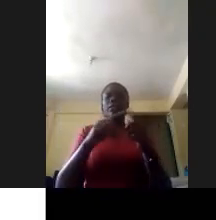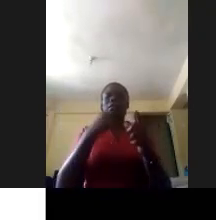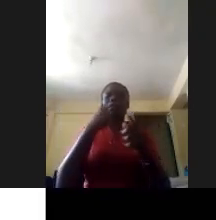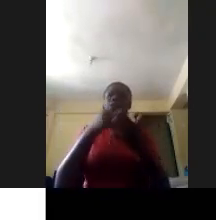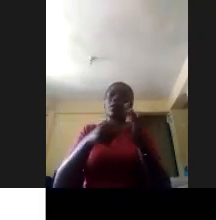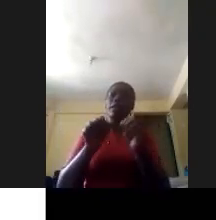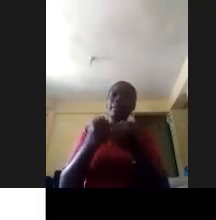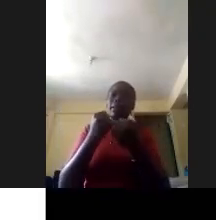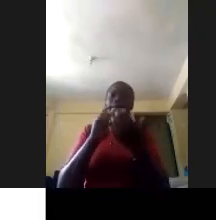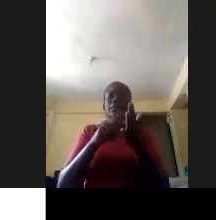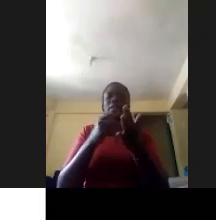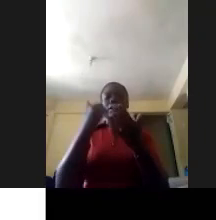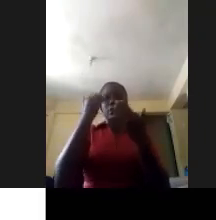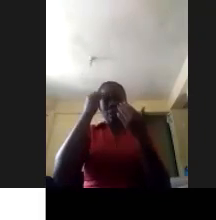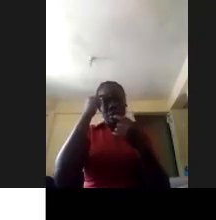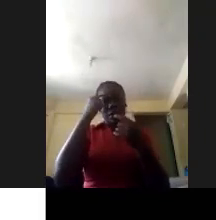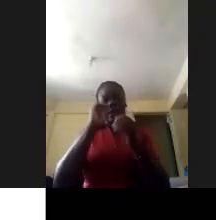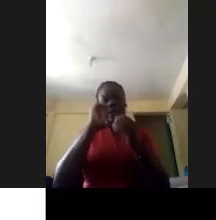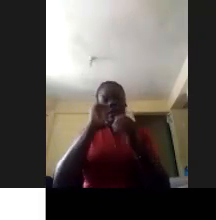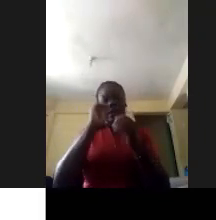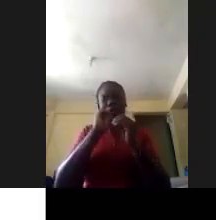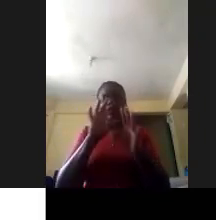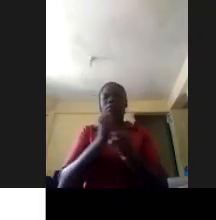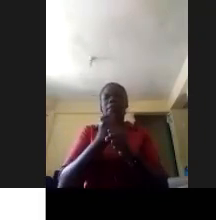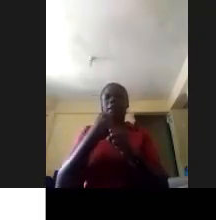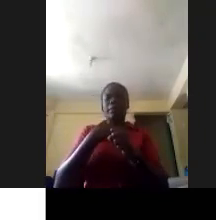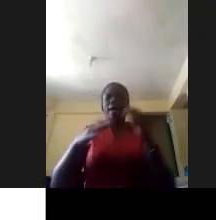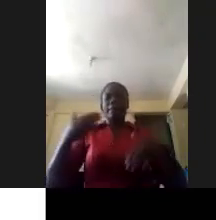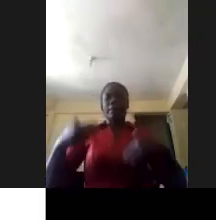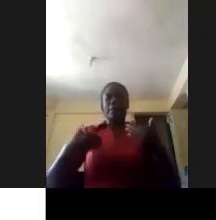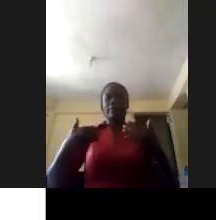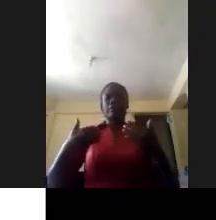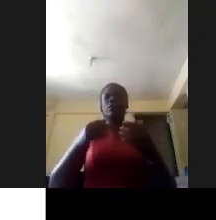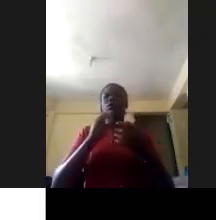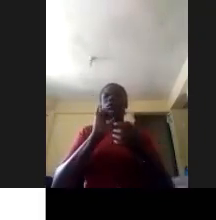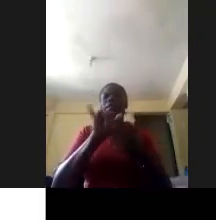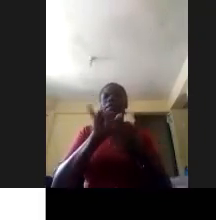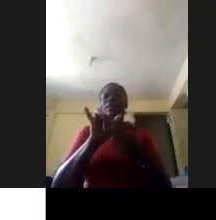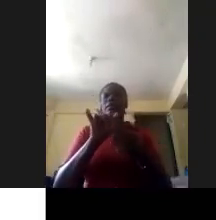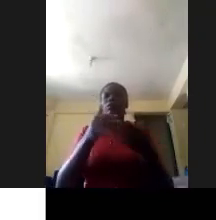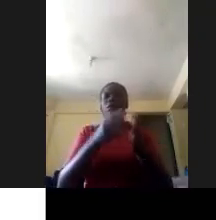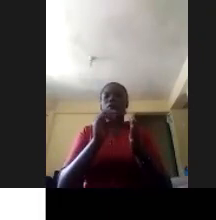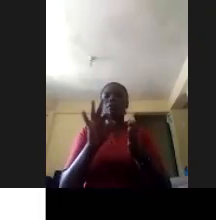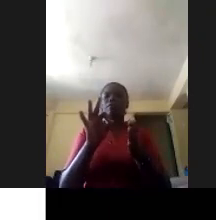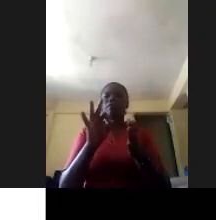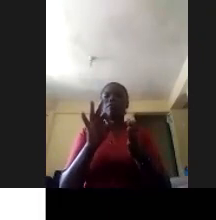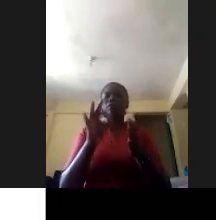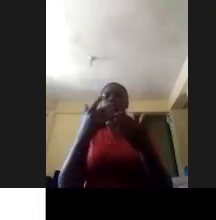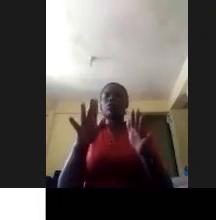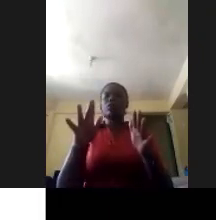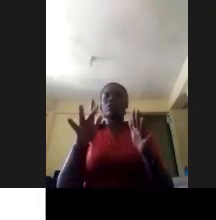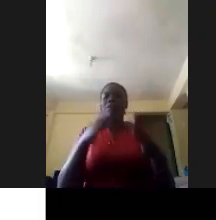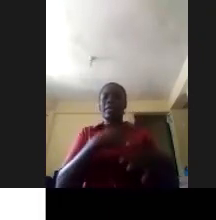don't think anything is going to make me happy. I've just given up. So that kind of loss of interest in